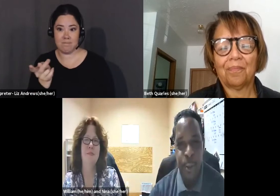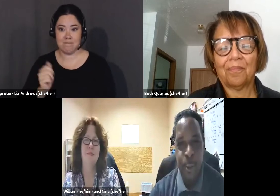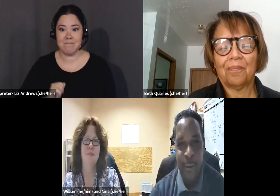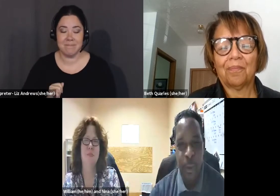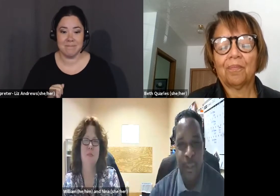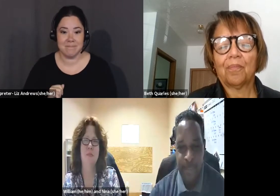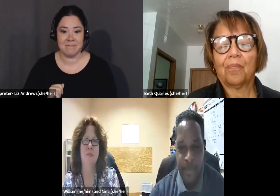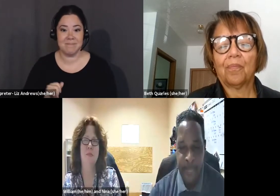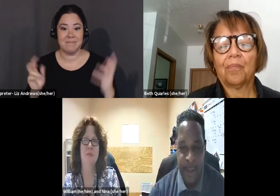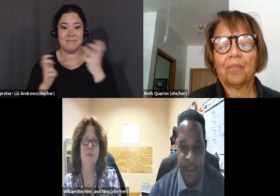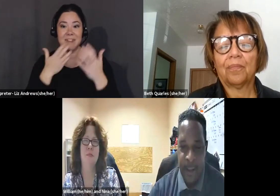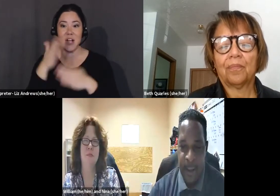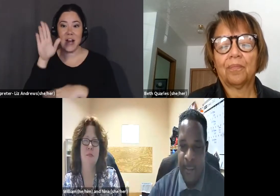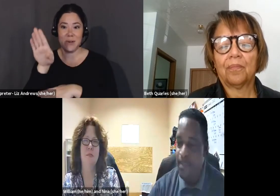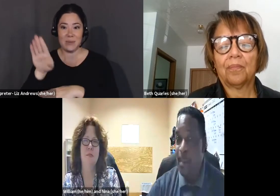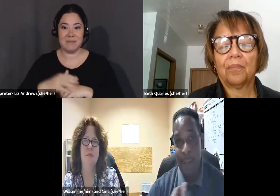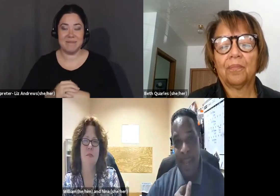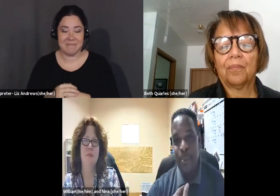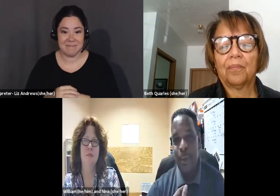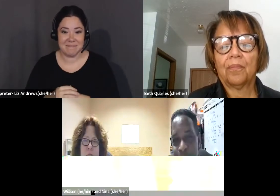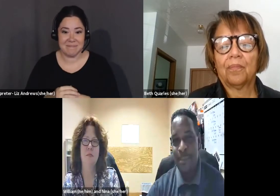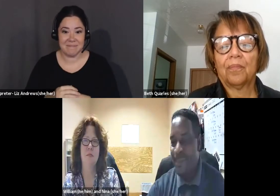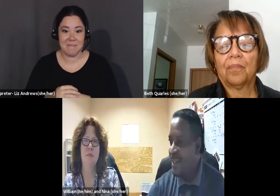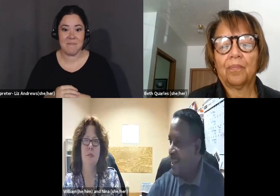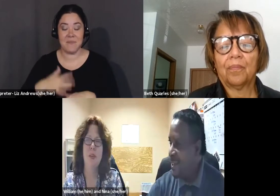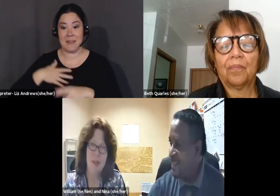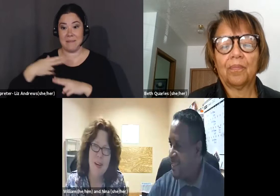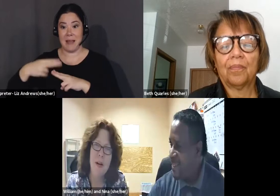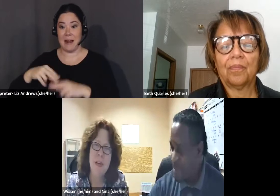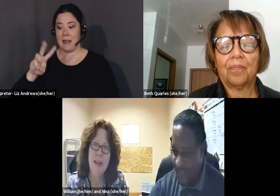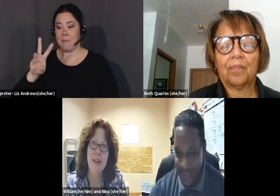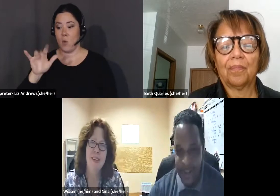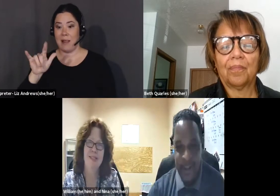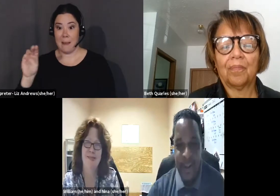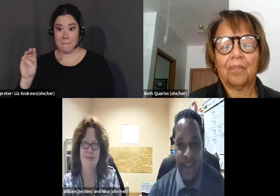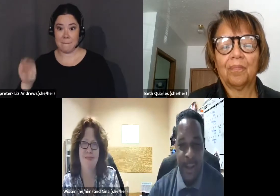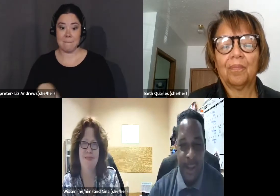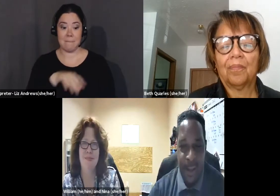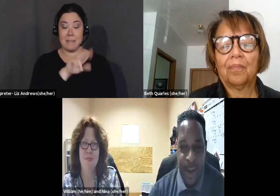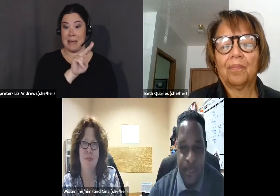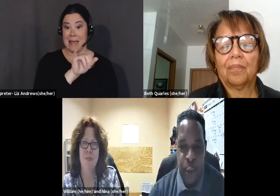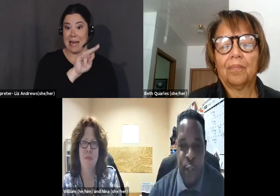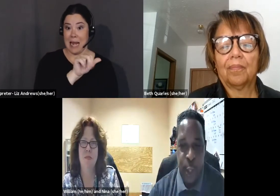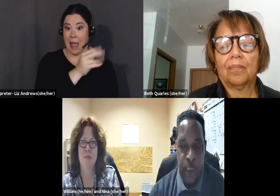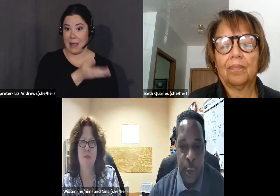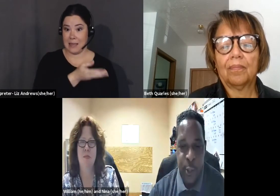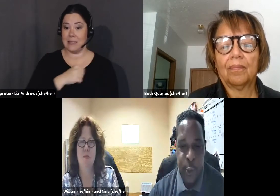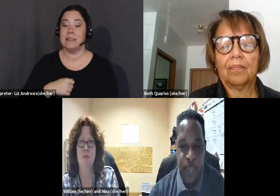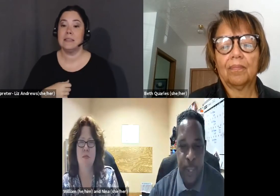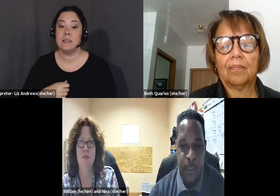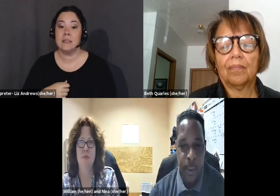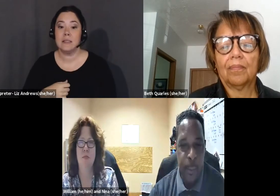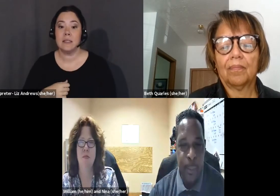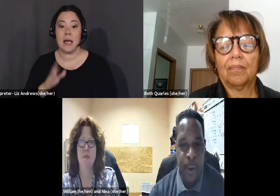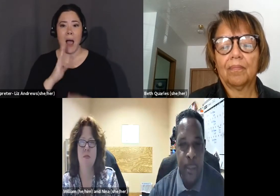Awesome. Good afternoon, everyone. My name is William. And I'm Nina. And I'm going to share